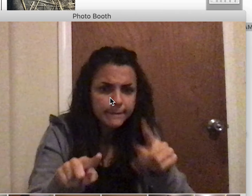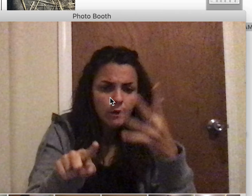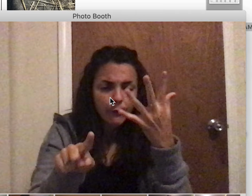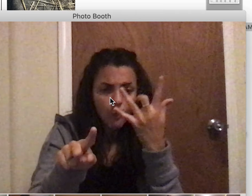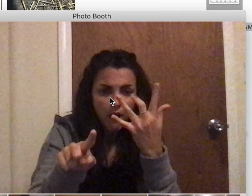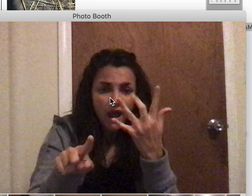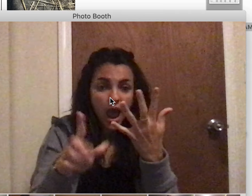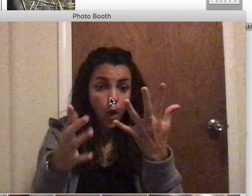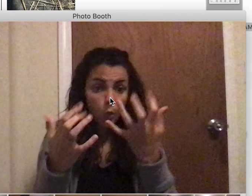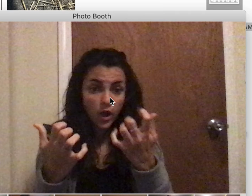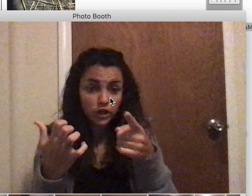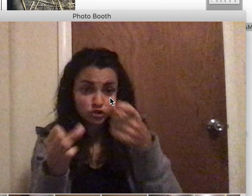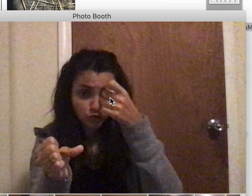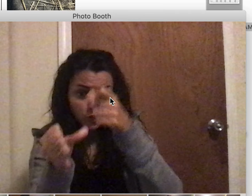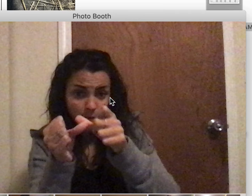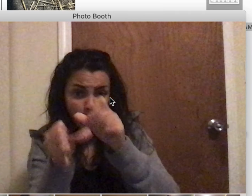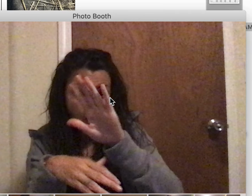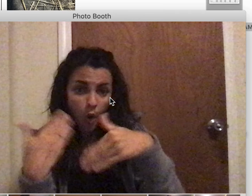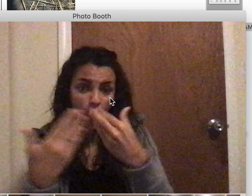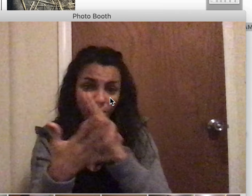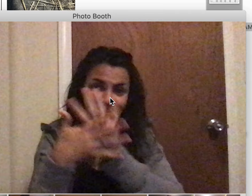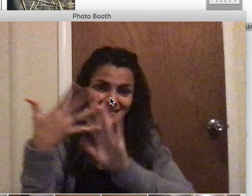all these things while you watch the video.